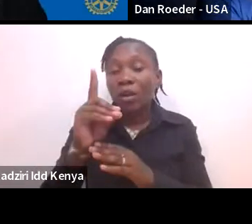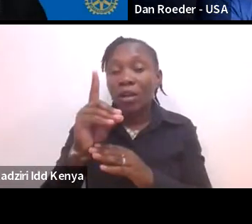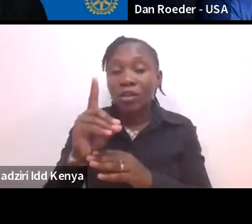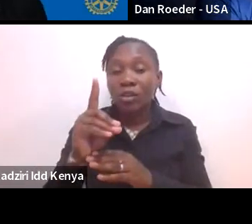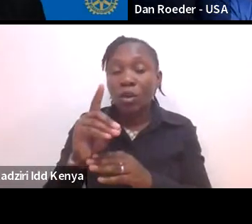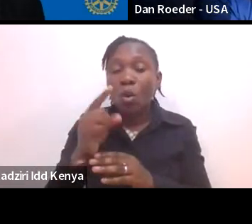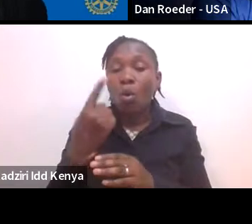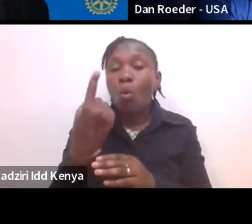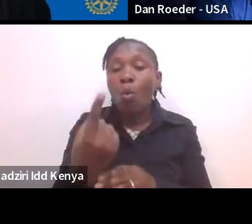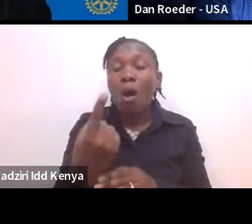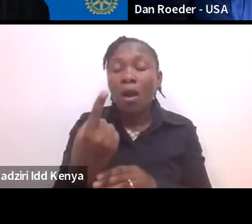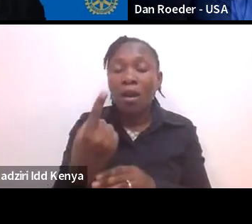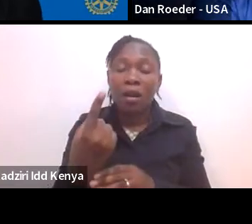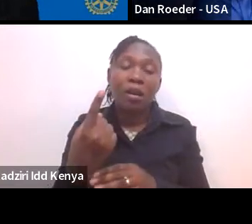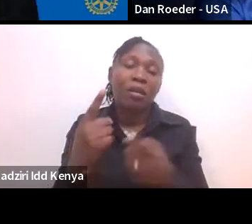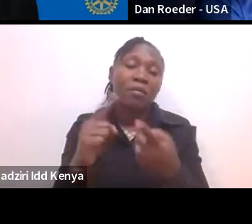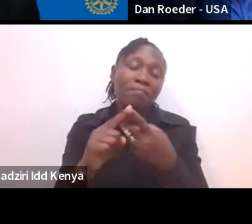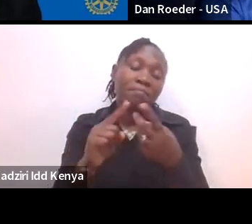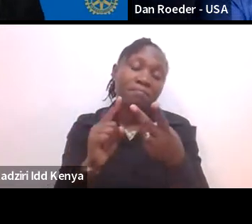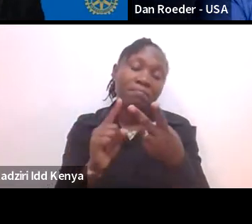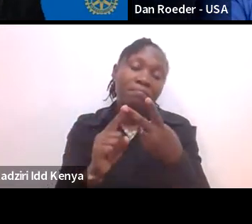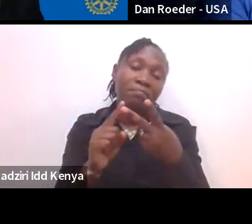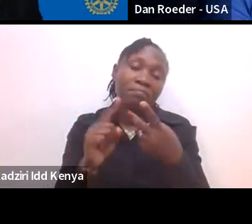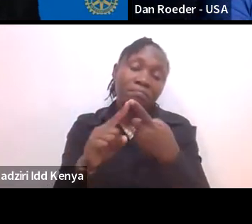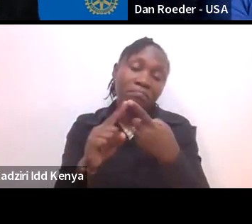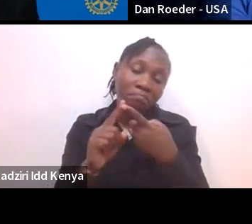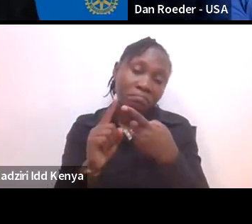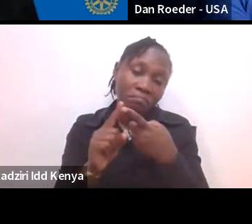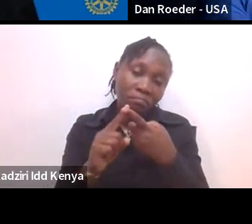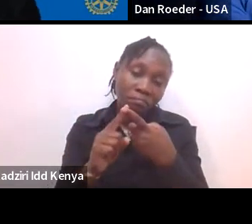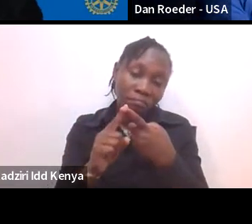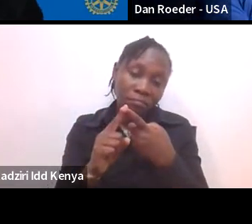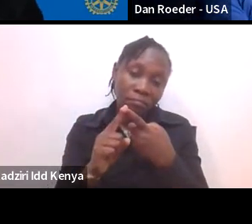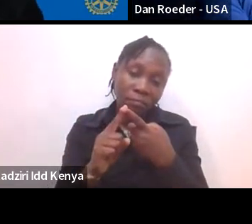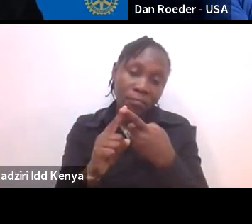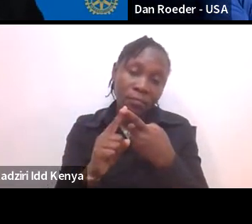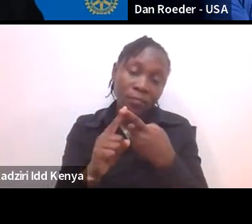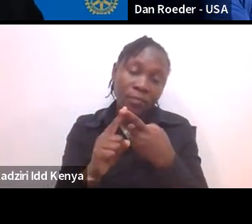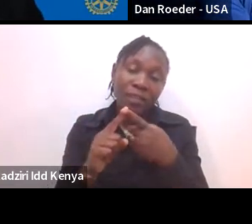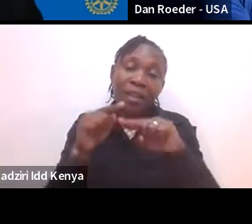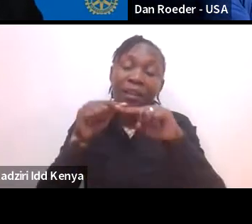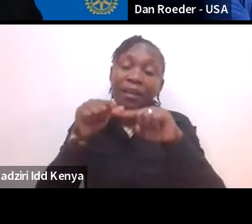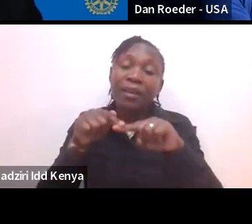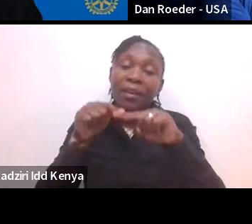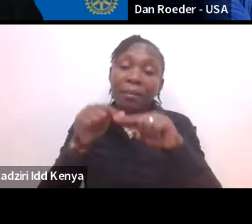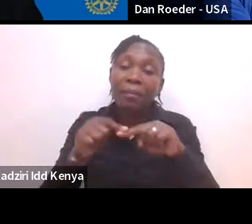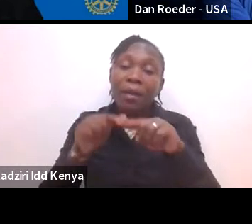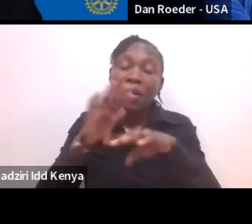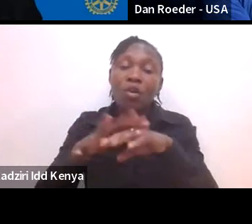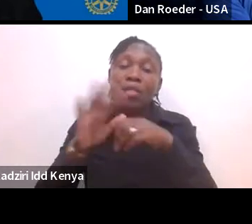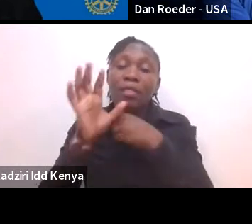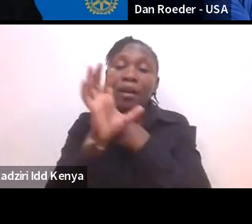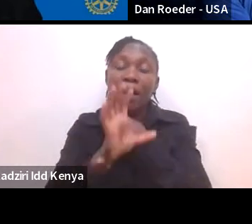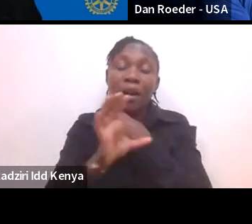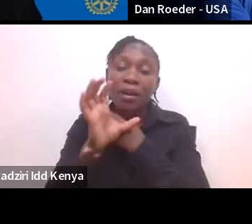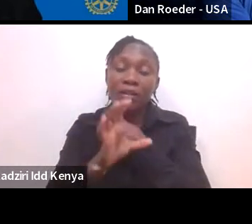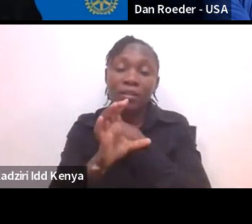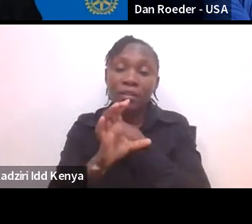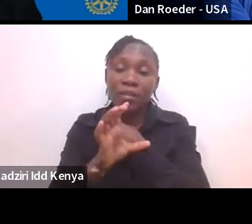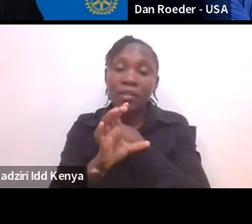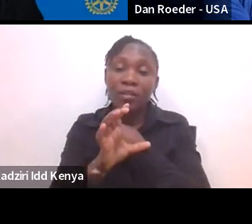of them as well. I would say that it depends on the country. Like we